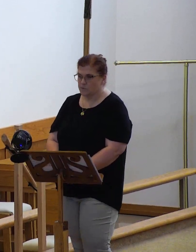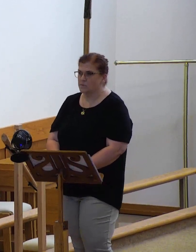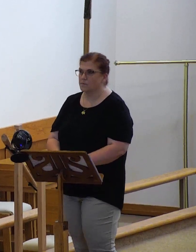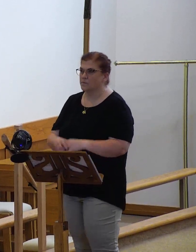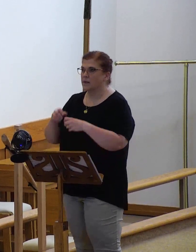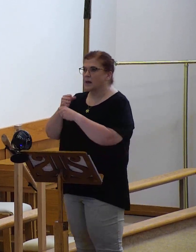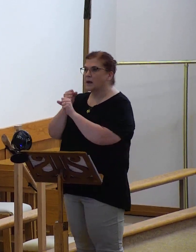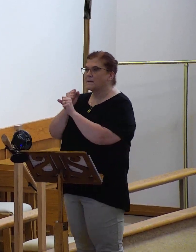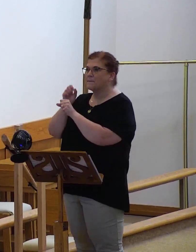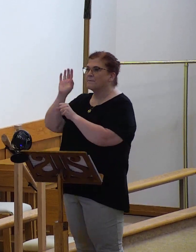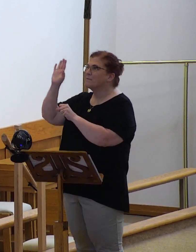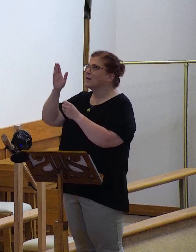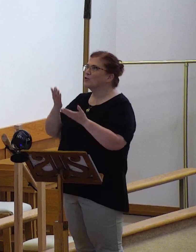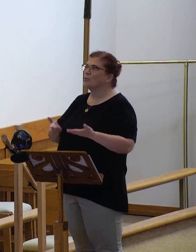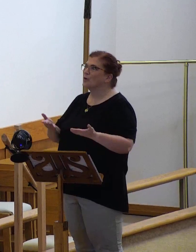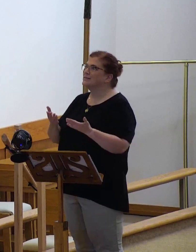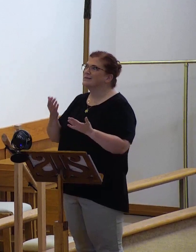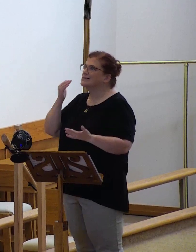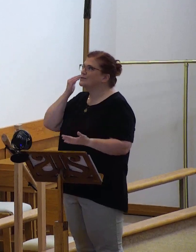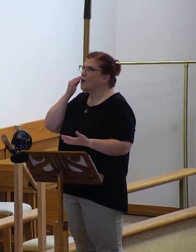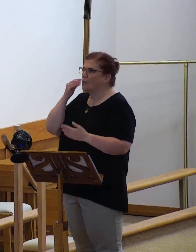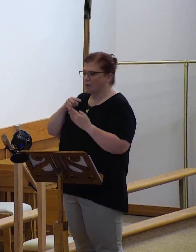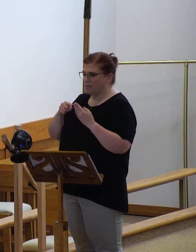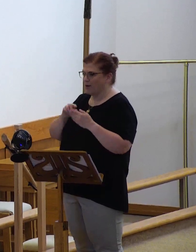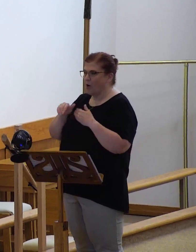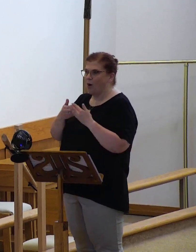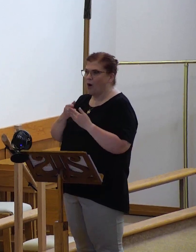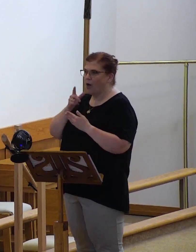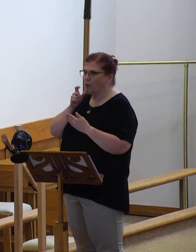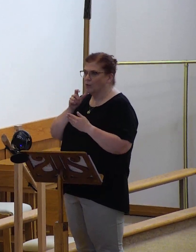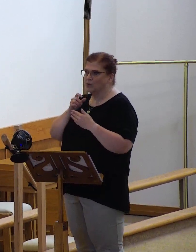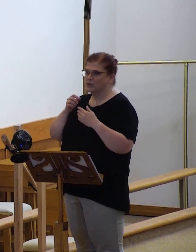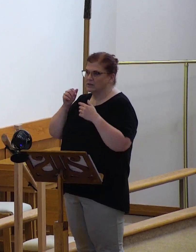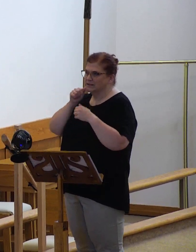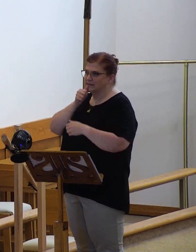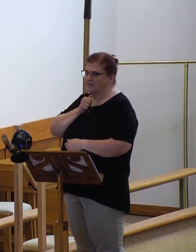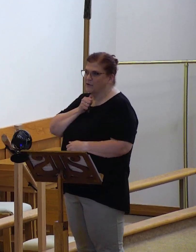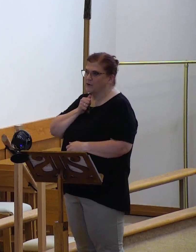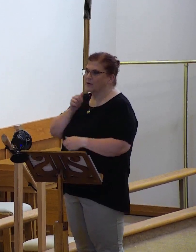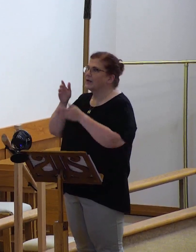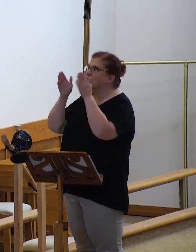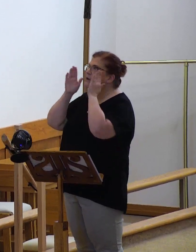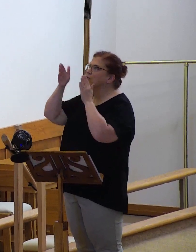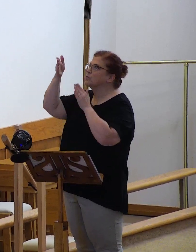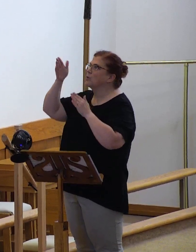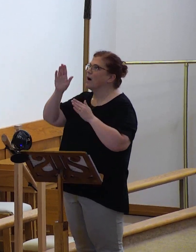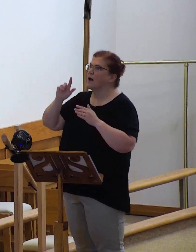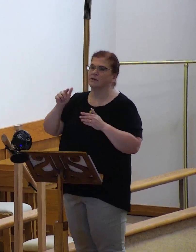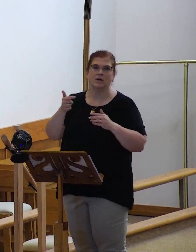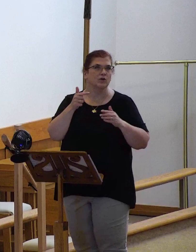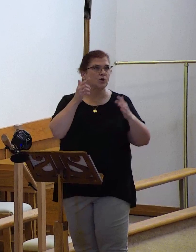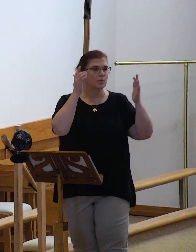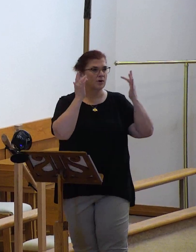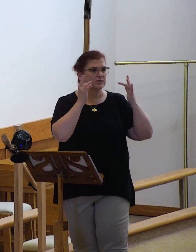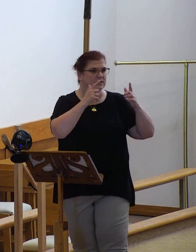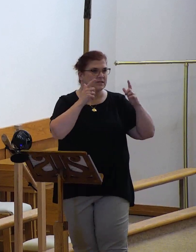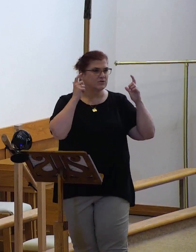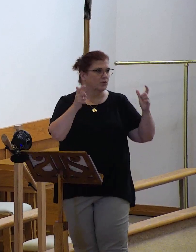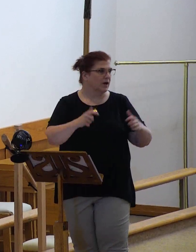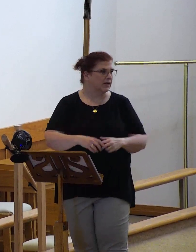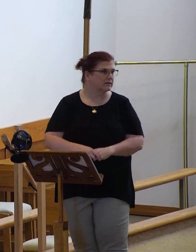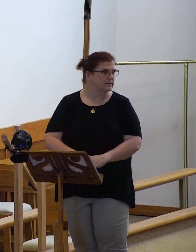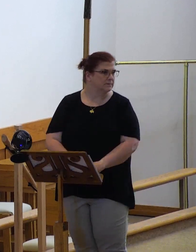Make your presence known among all who suffer. Hear us, O God.